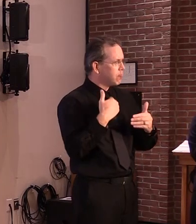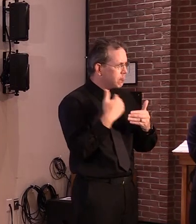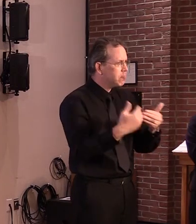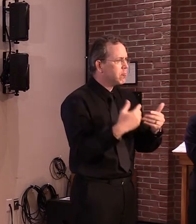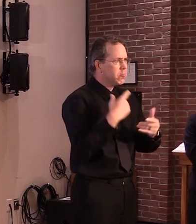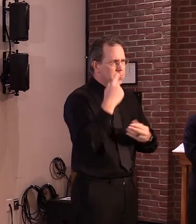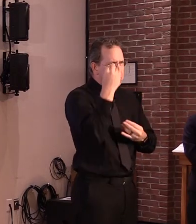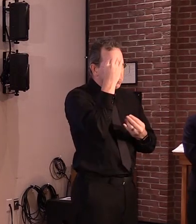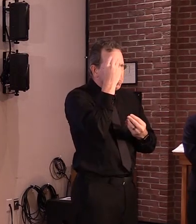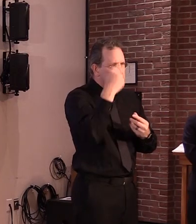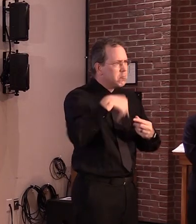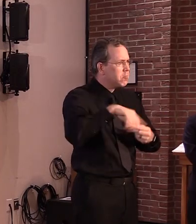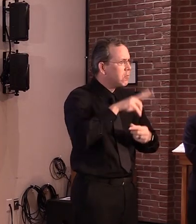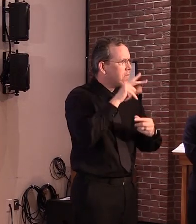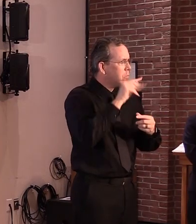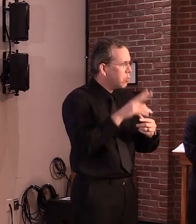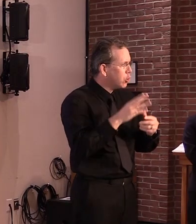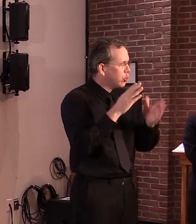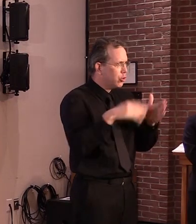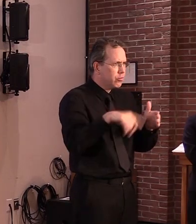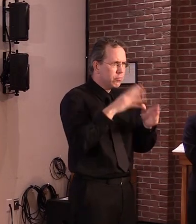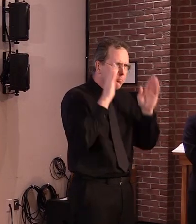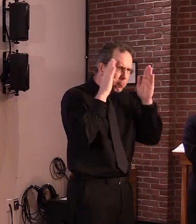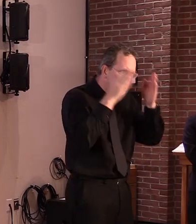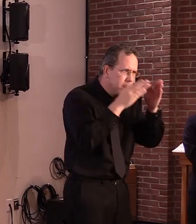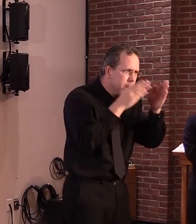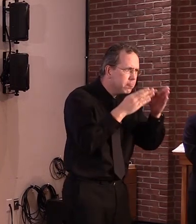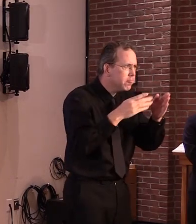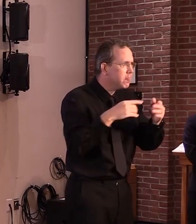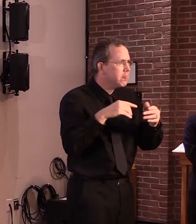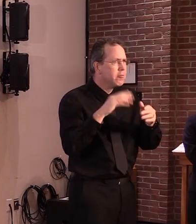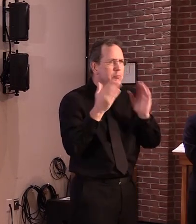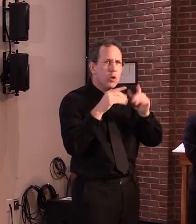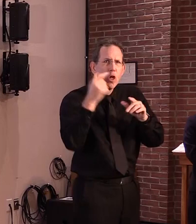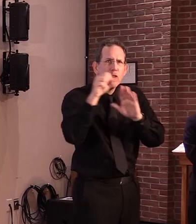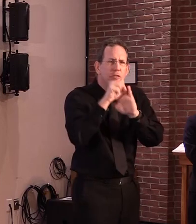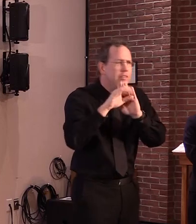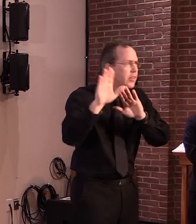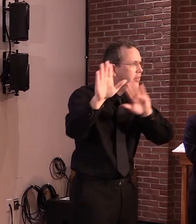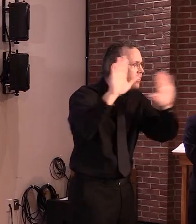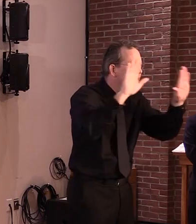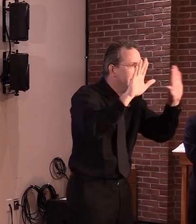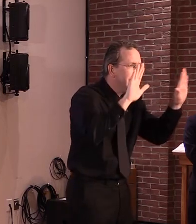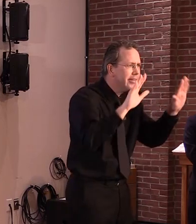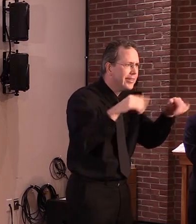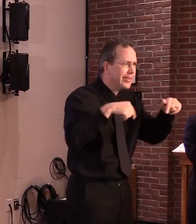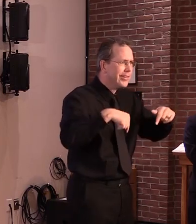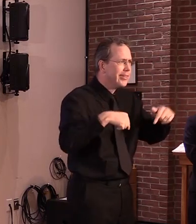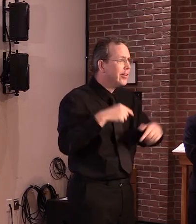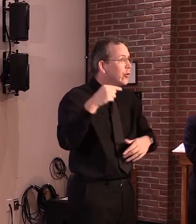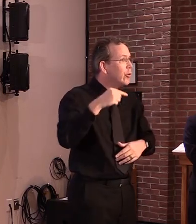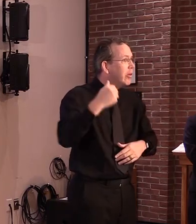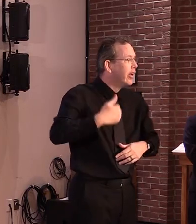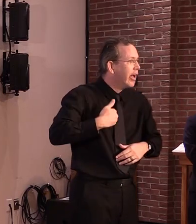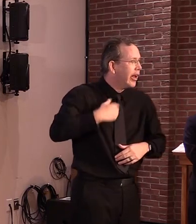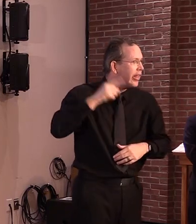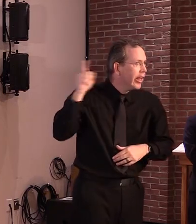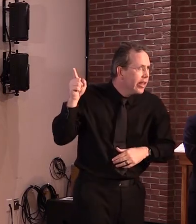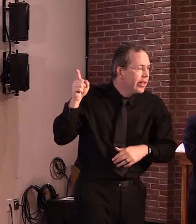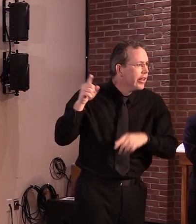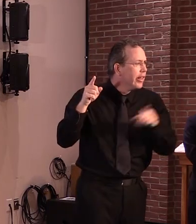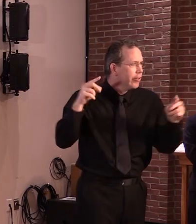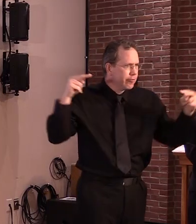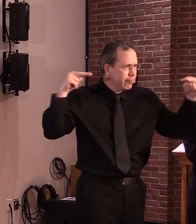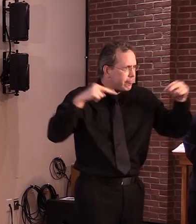Vermont, but also on our neighboring states and Quebec to understand, again, when and how it might be safe for Vermont to